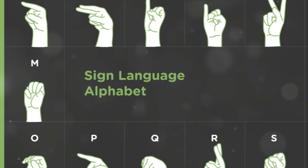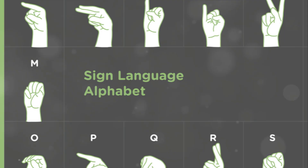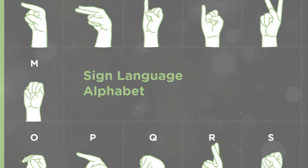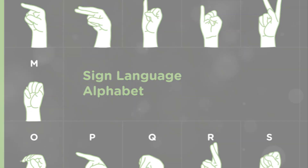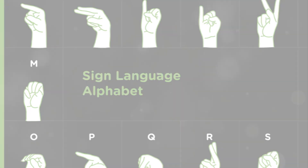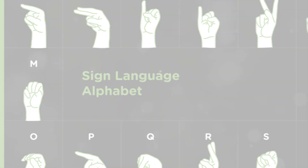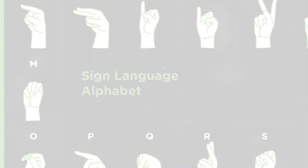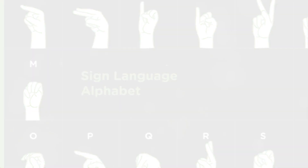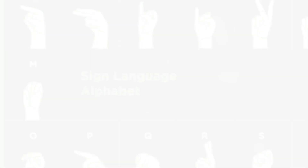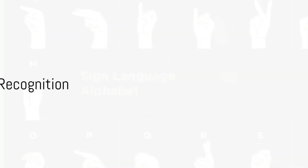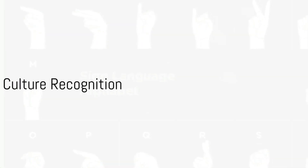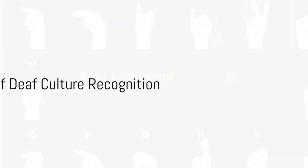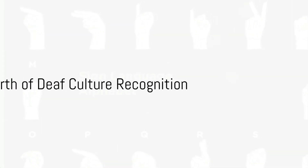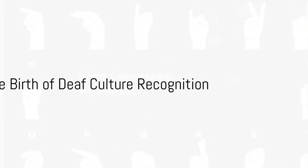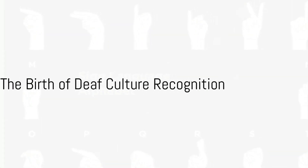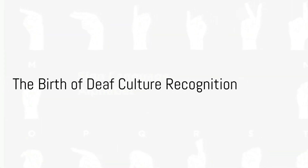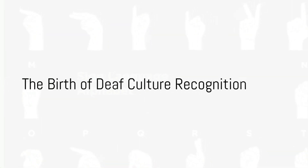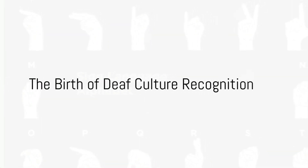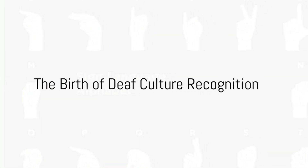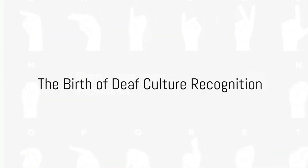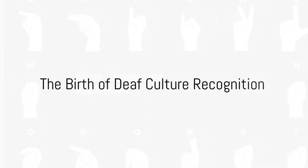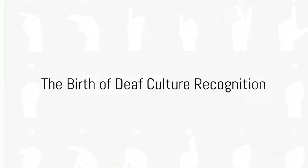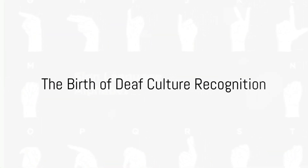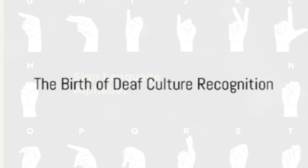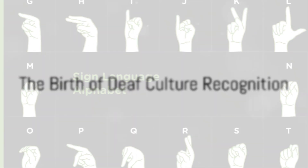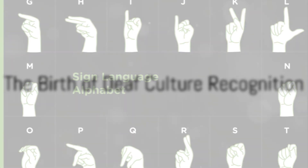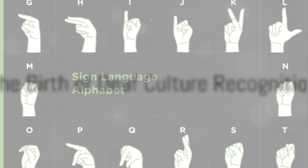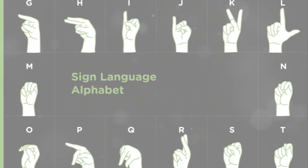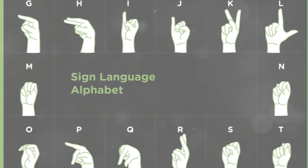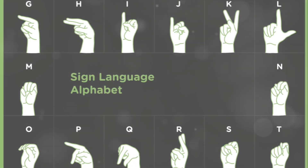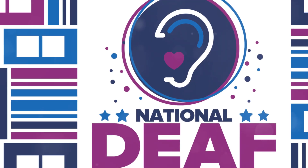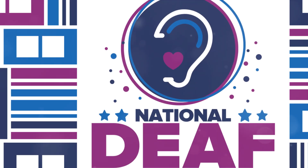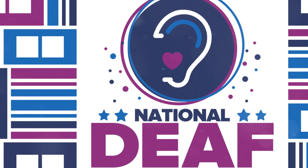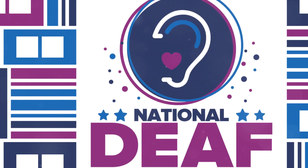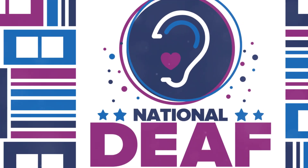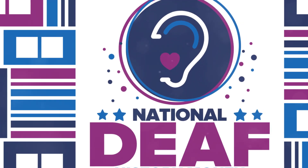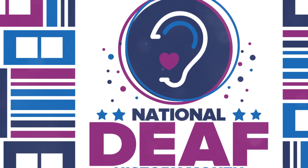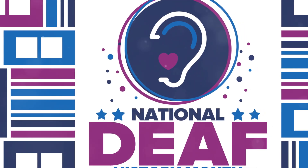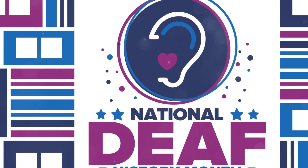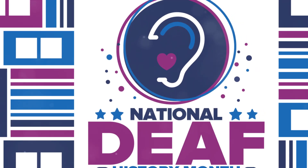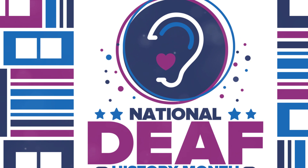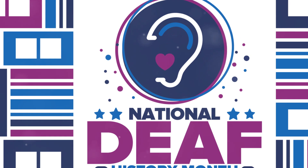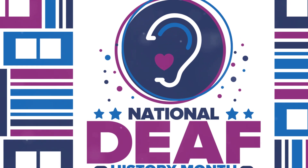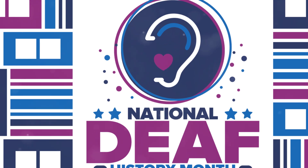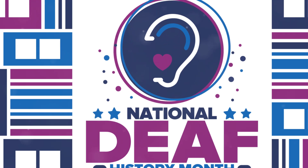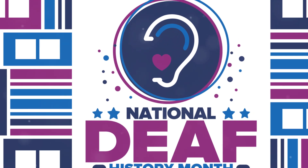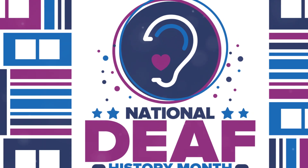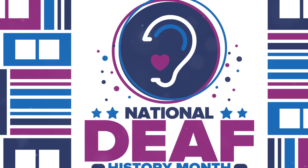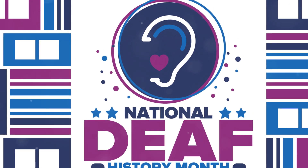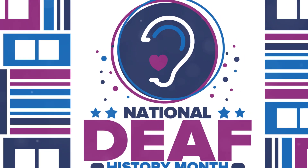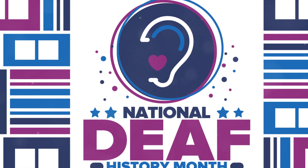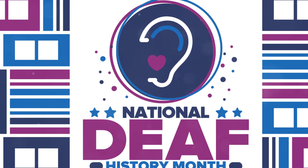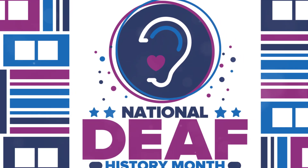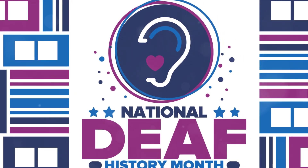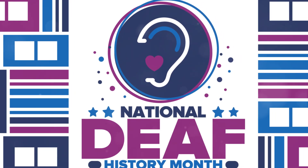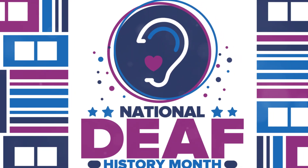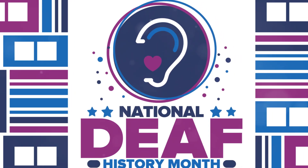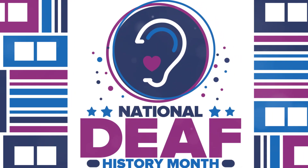Have you ever pondered about the culture of the deaf community? The year 1965 was a watershed moment in deaf culture